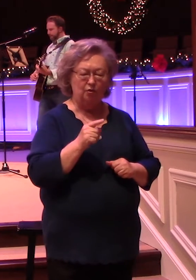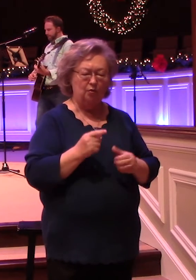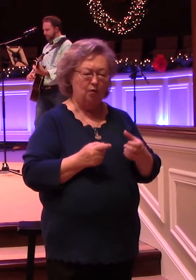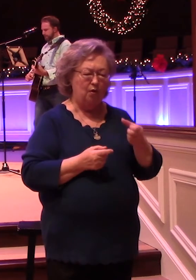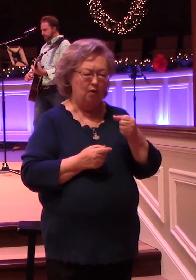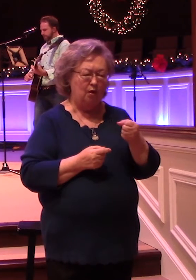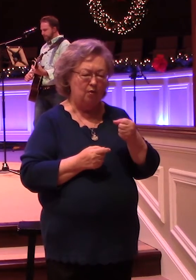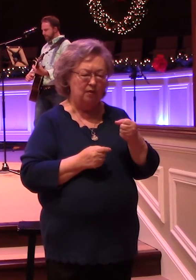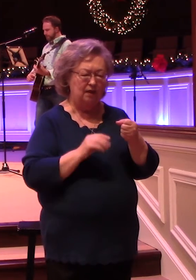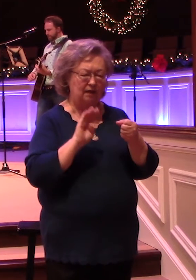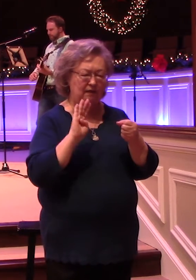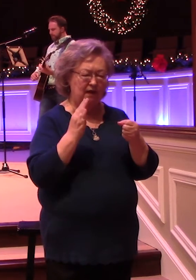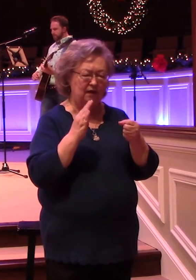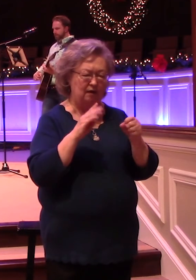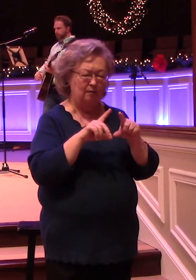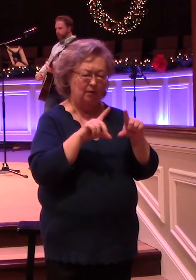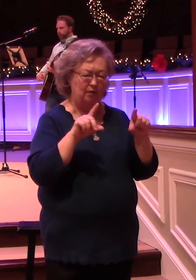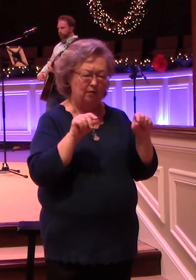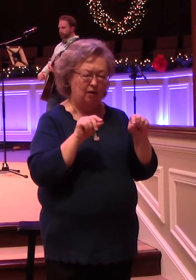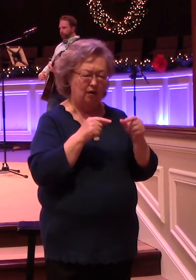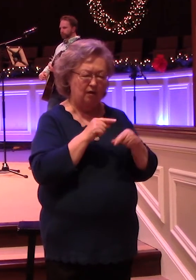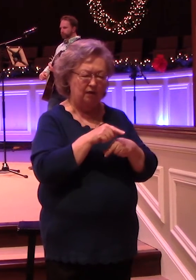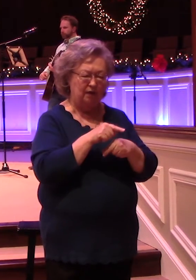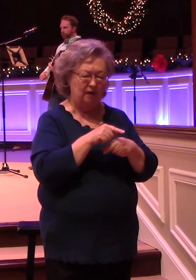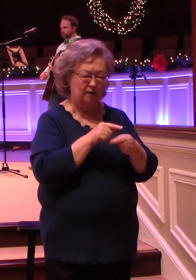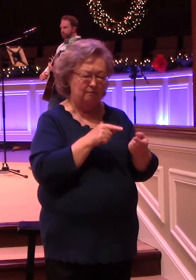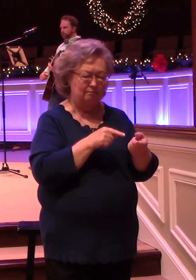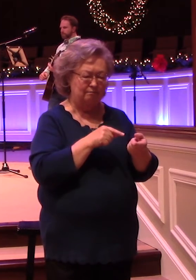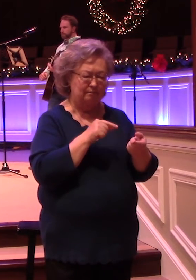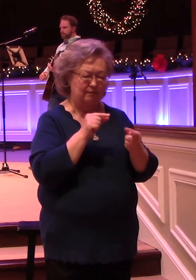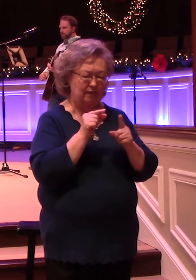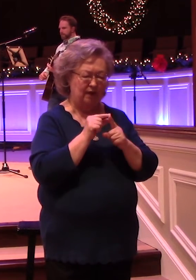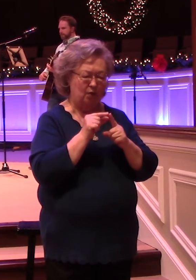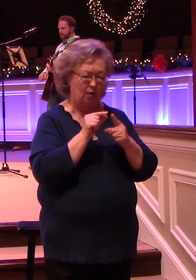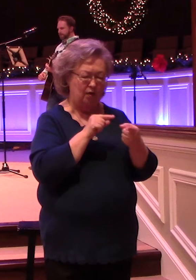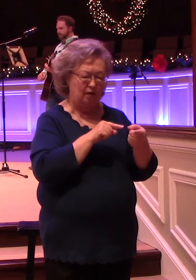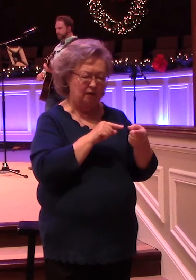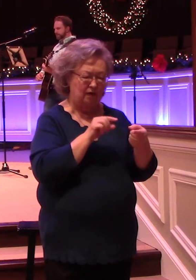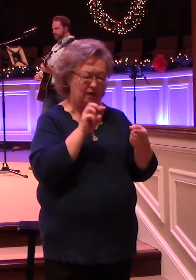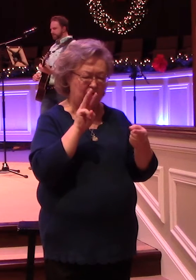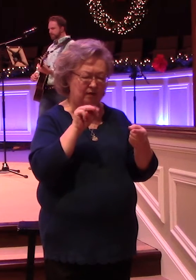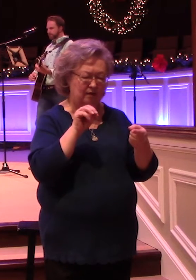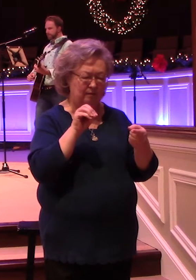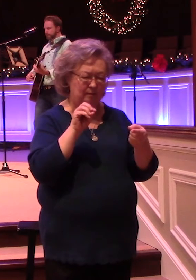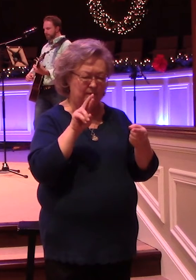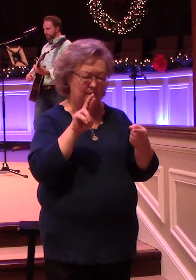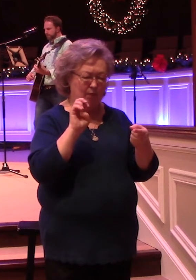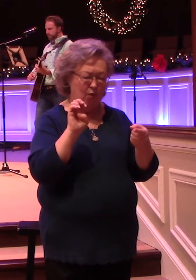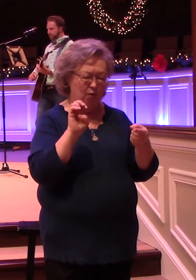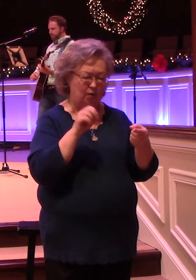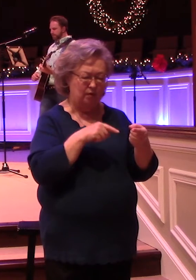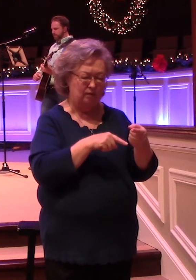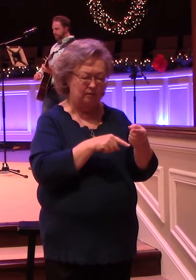it has the word more on it. Is God calling you to more